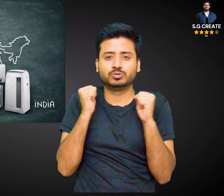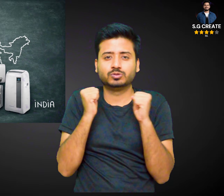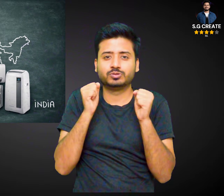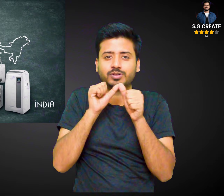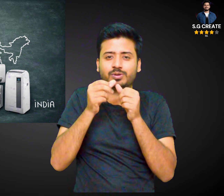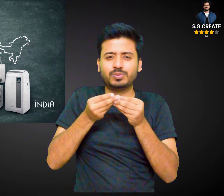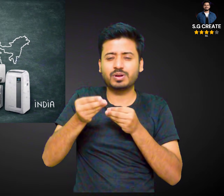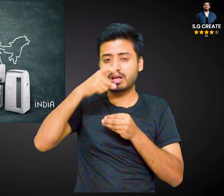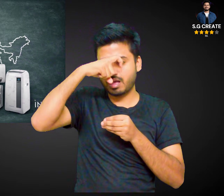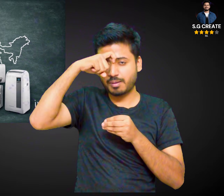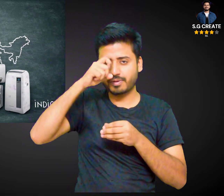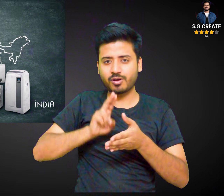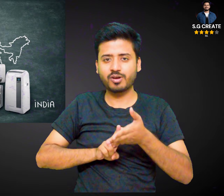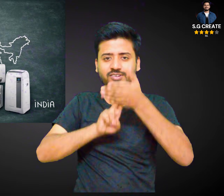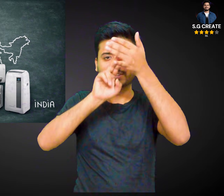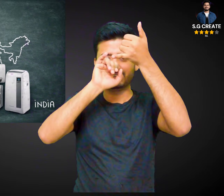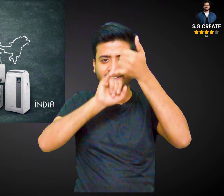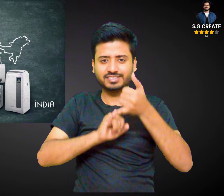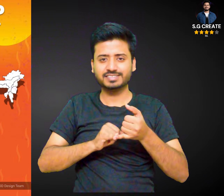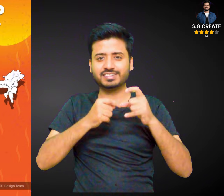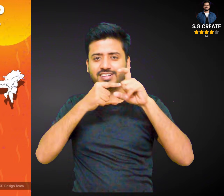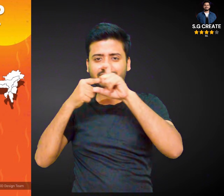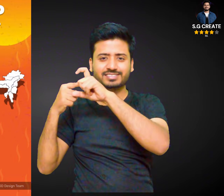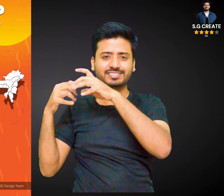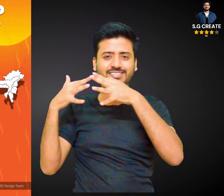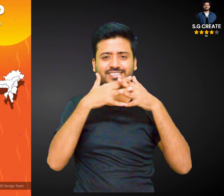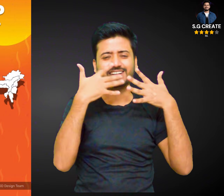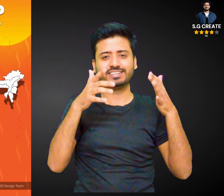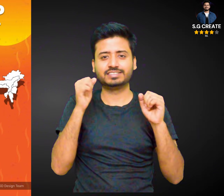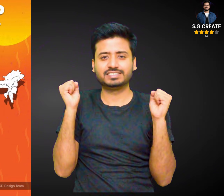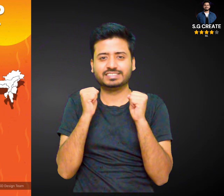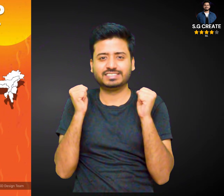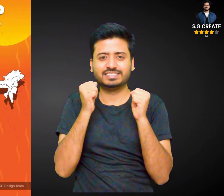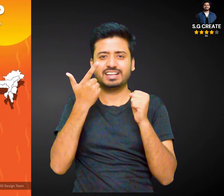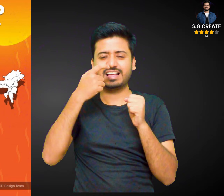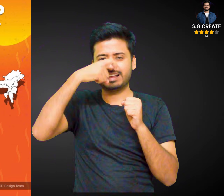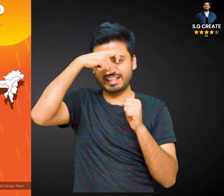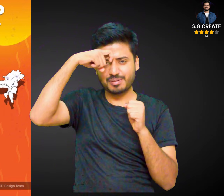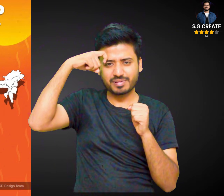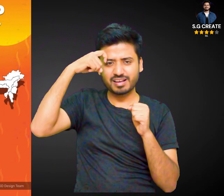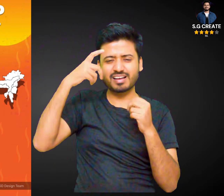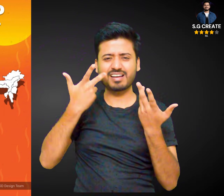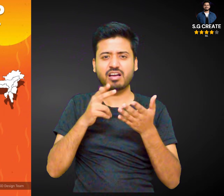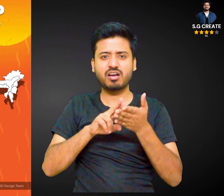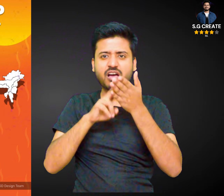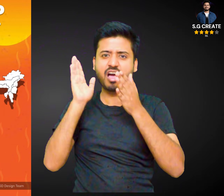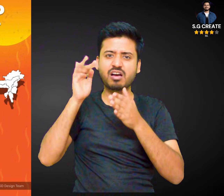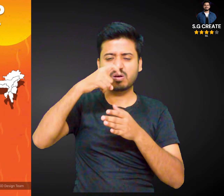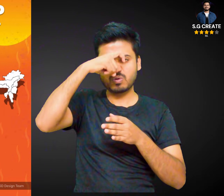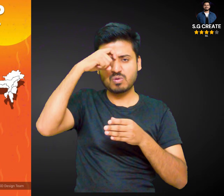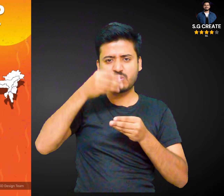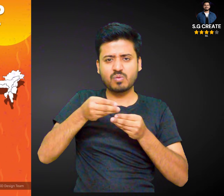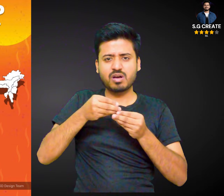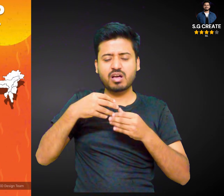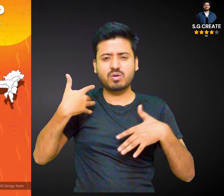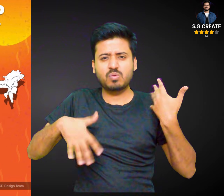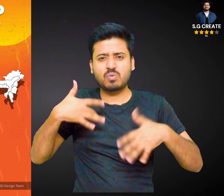(AC) explosion, highlights critical vulnerabilities in home appliance safety. During intense summer heat waves,